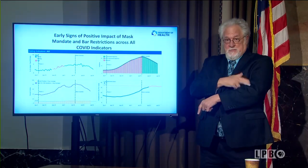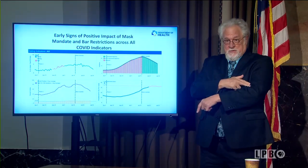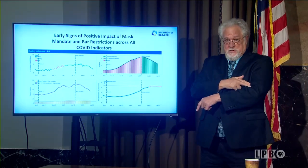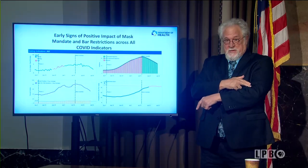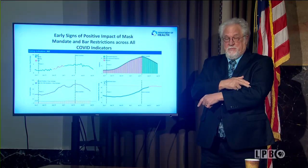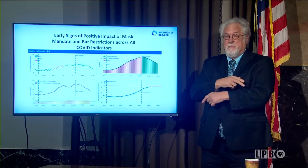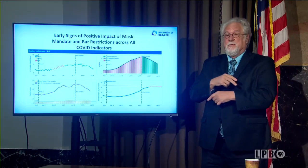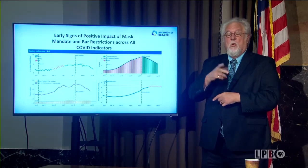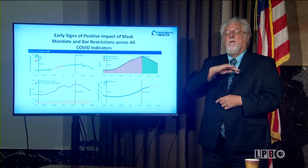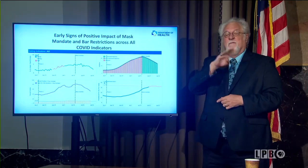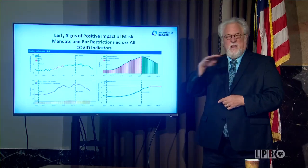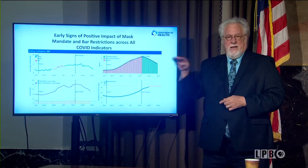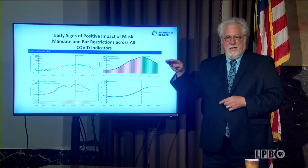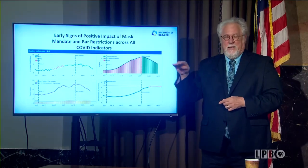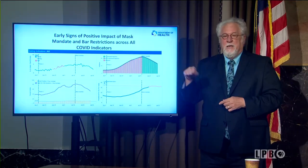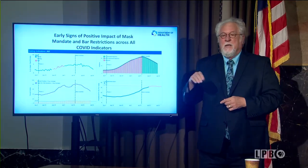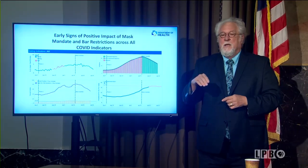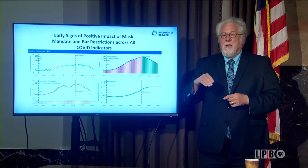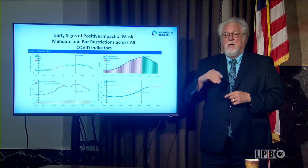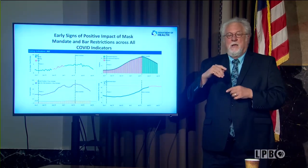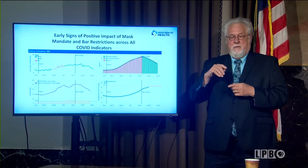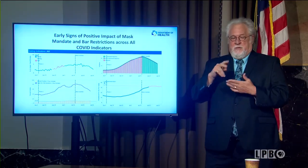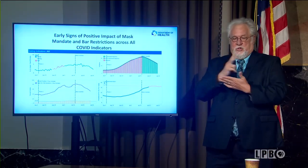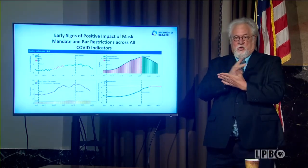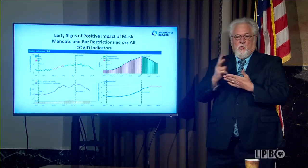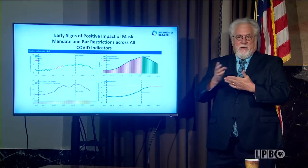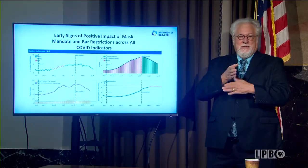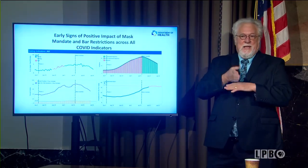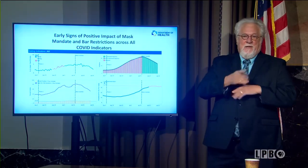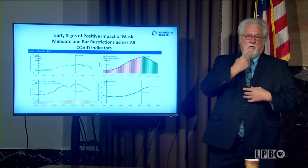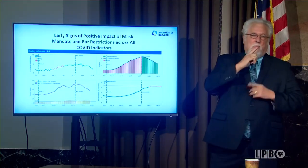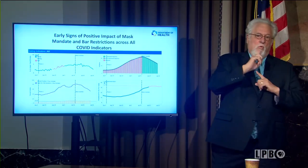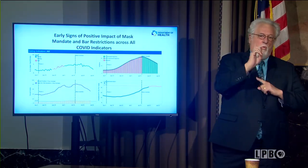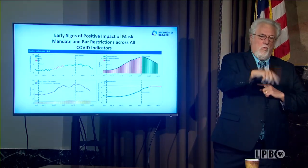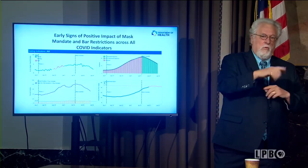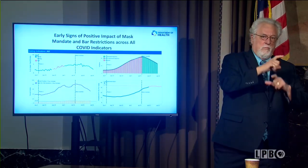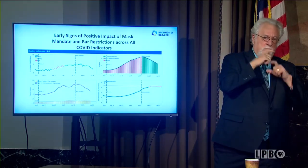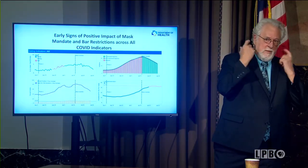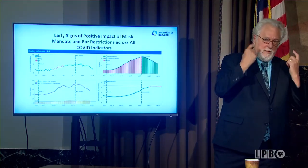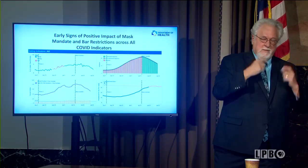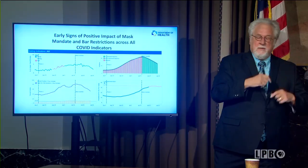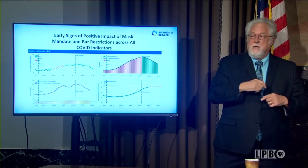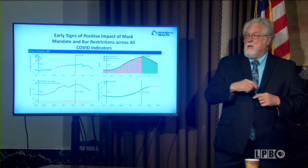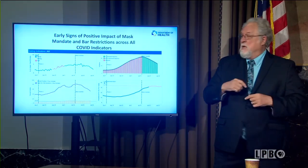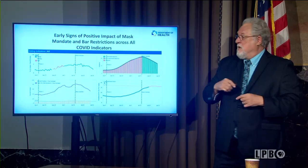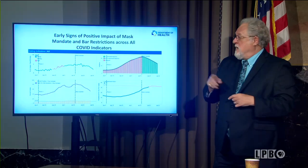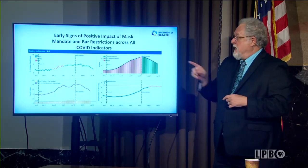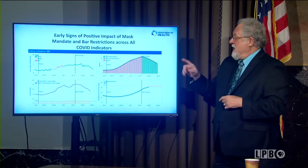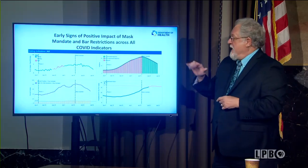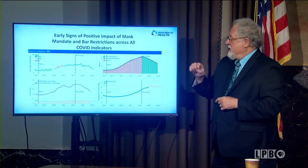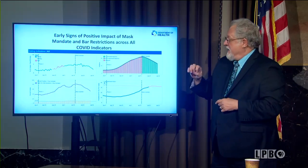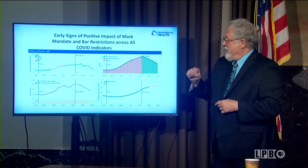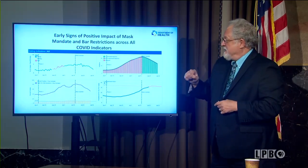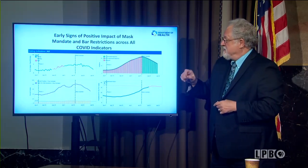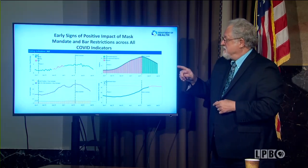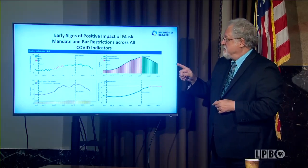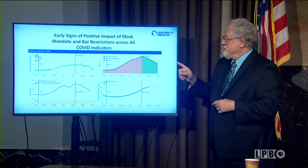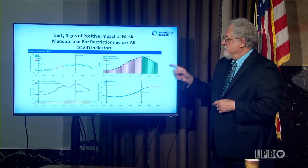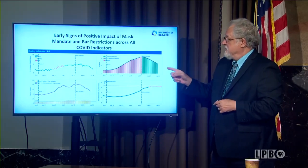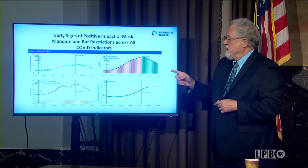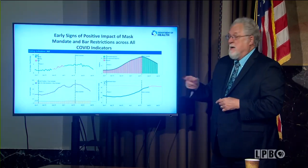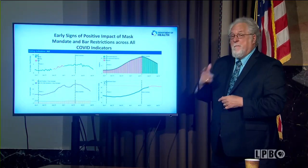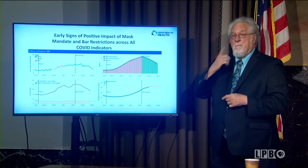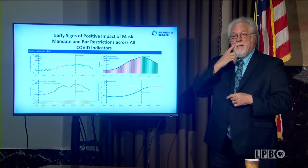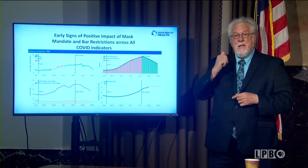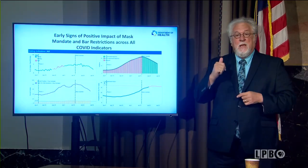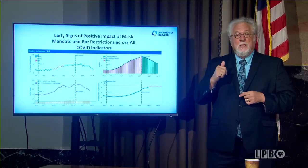hospitalizations flattening just about 2 weeks after the mask mandate. I'll note with the cases,